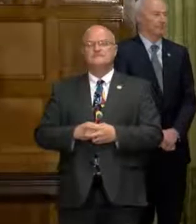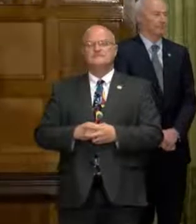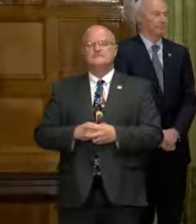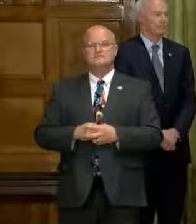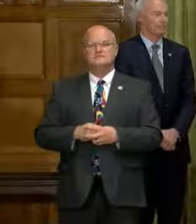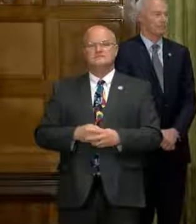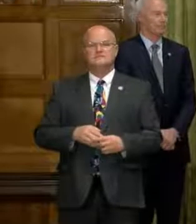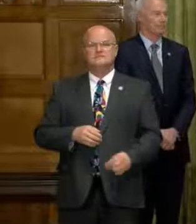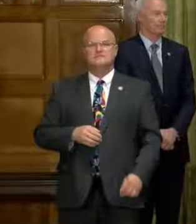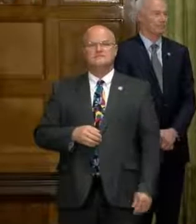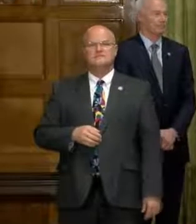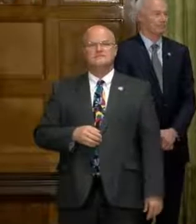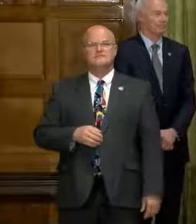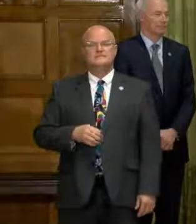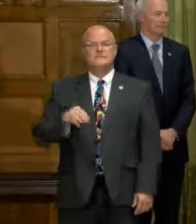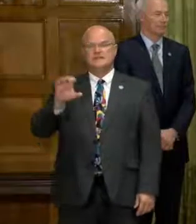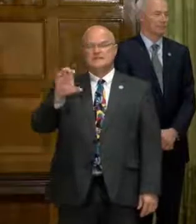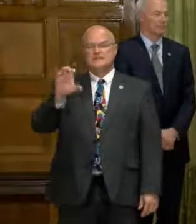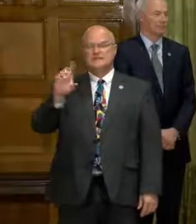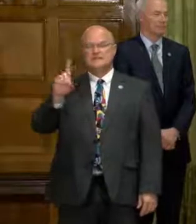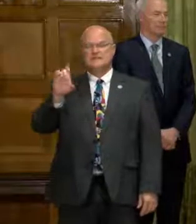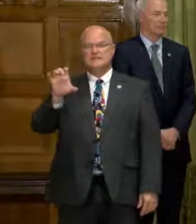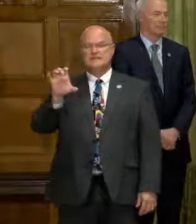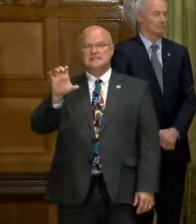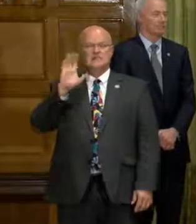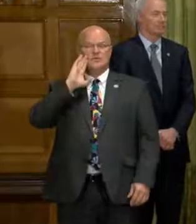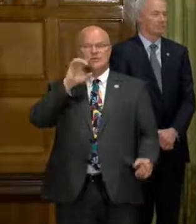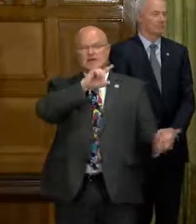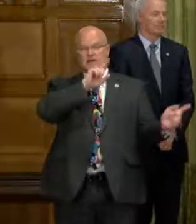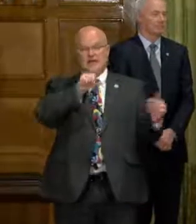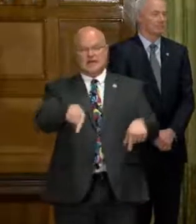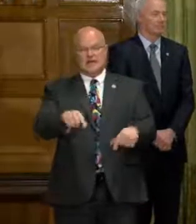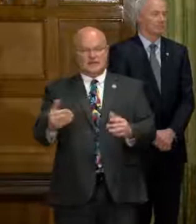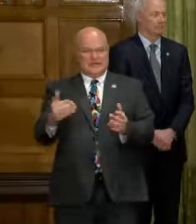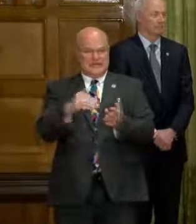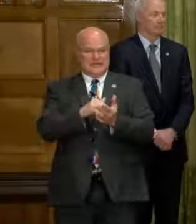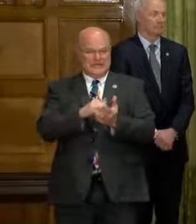The CDC will be returning, I understand,